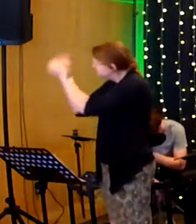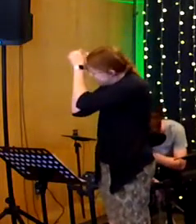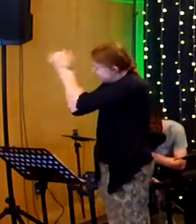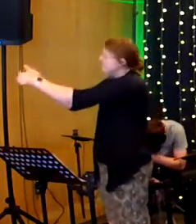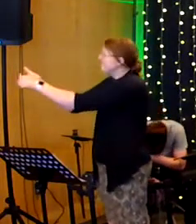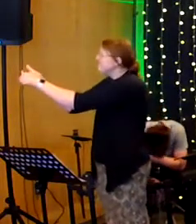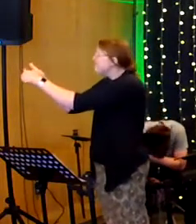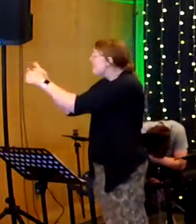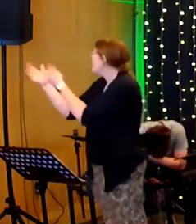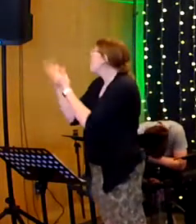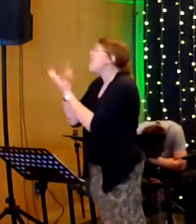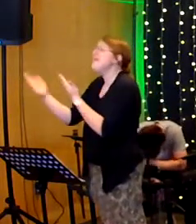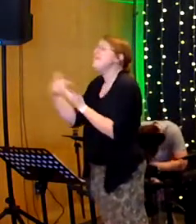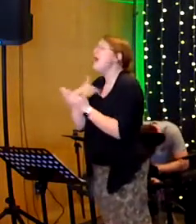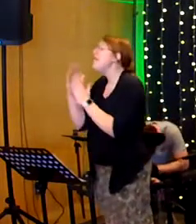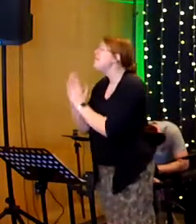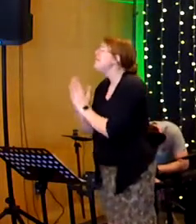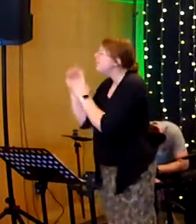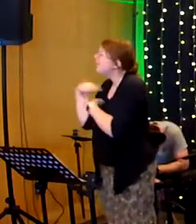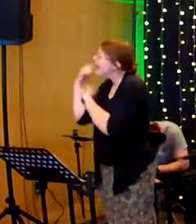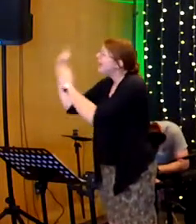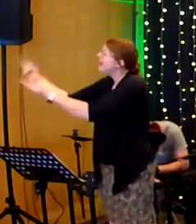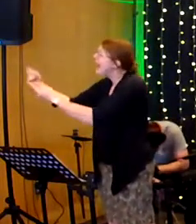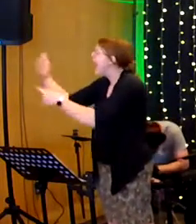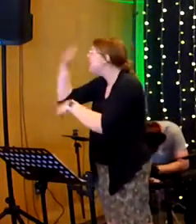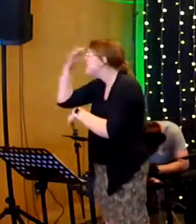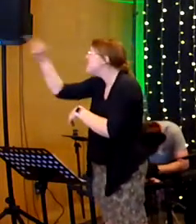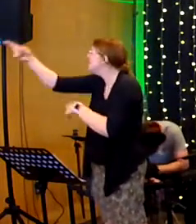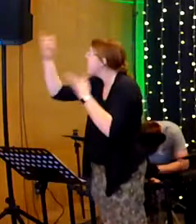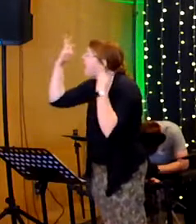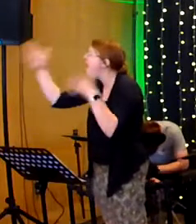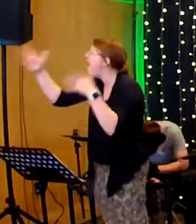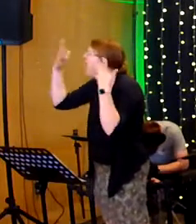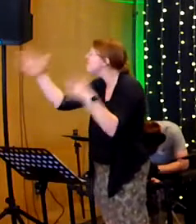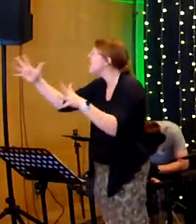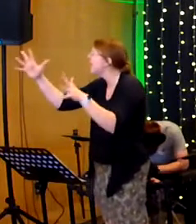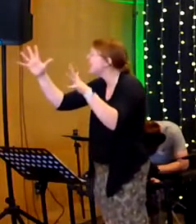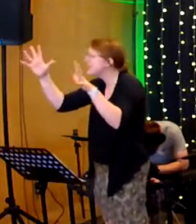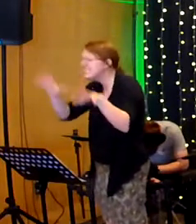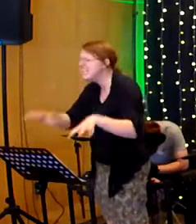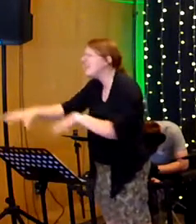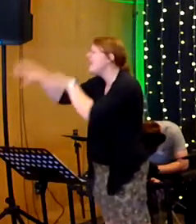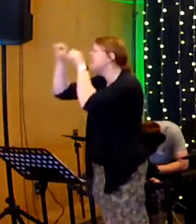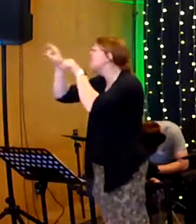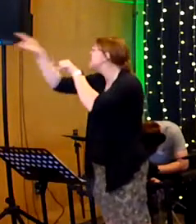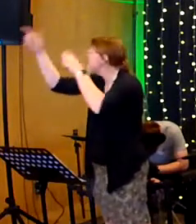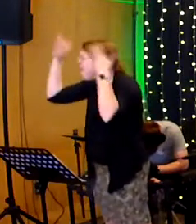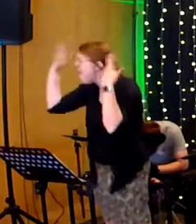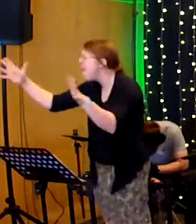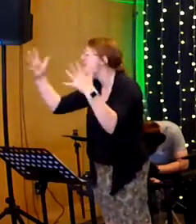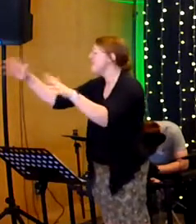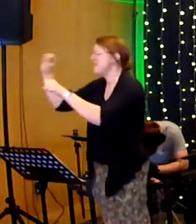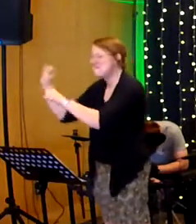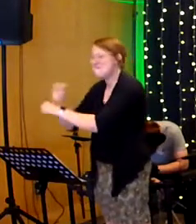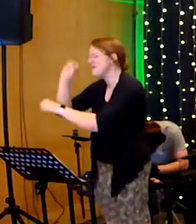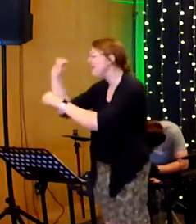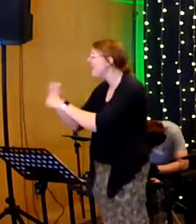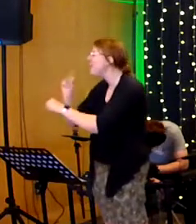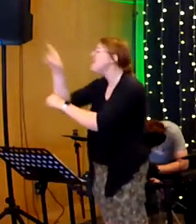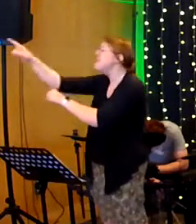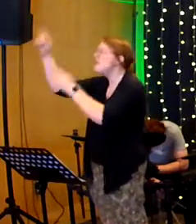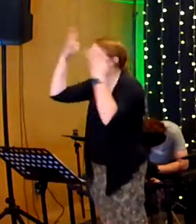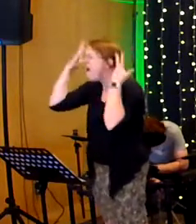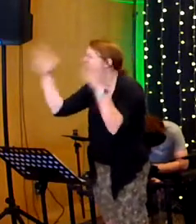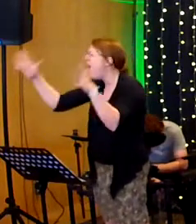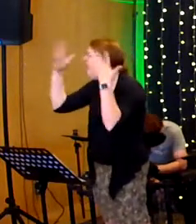we're praying on, that you are already making paths straight before us, that you are already working all